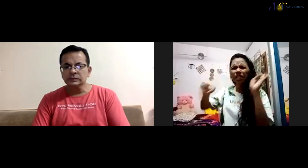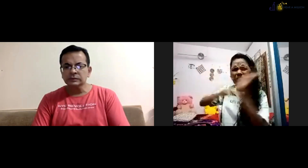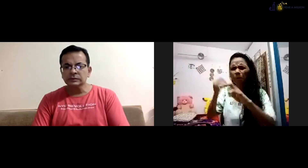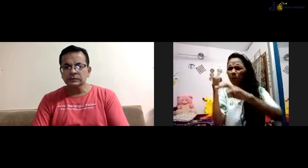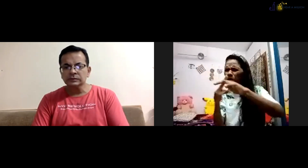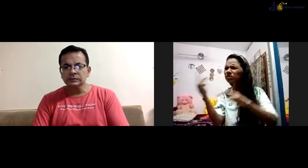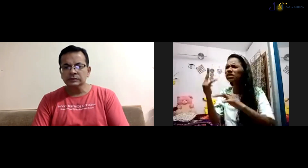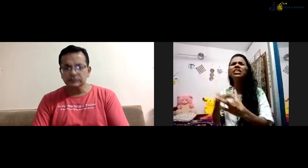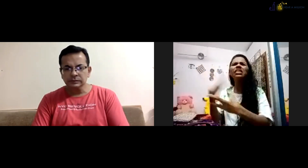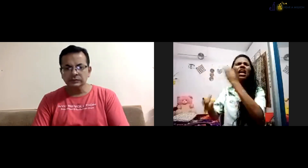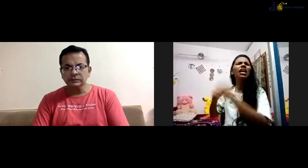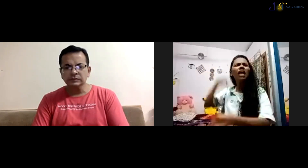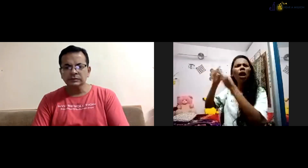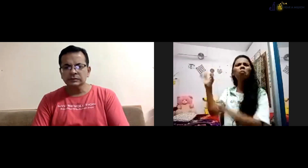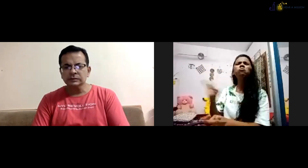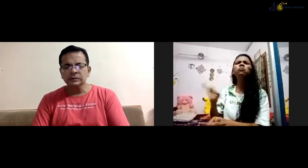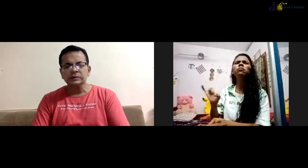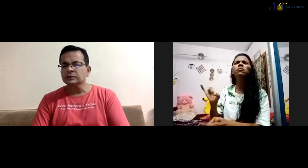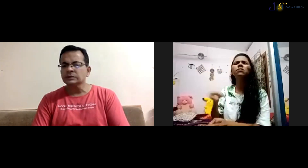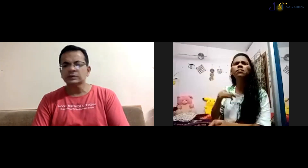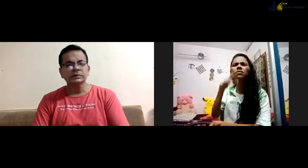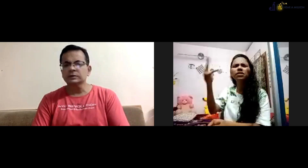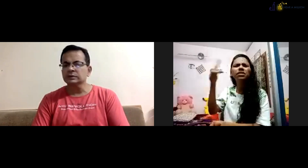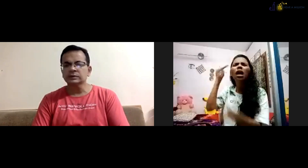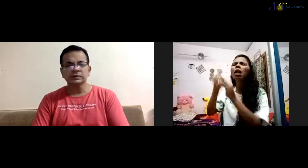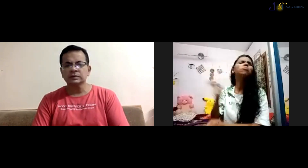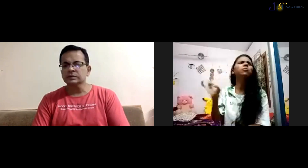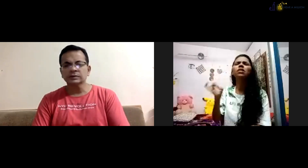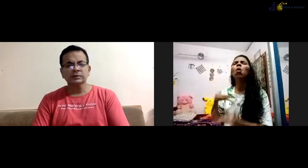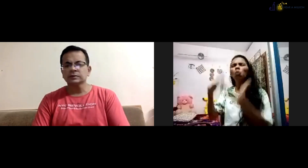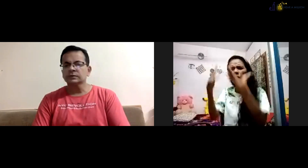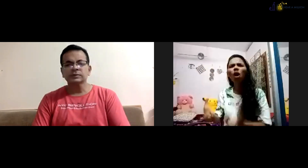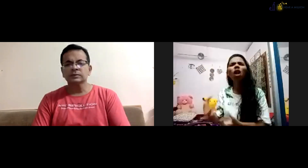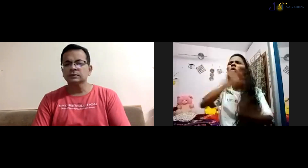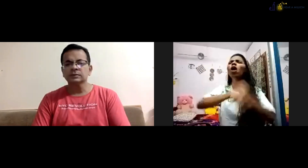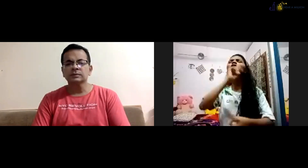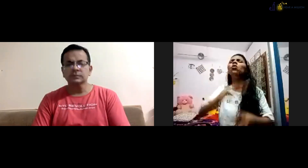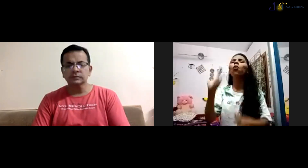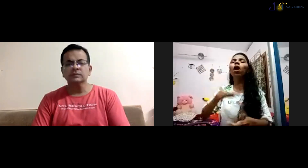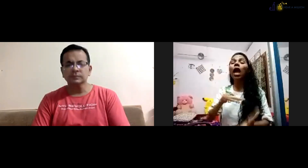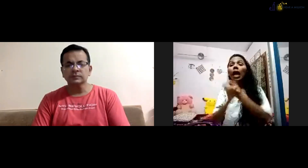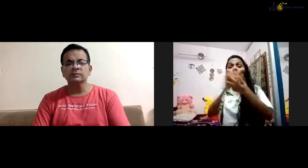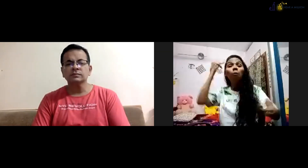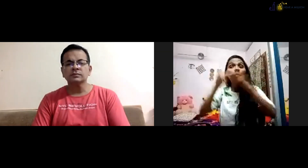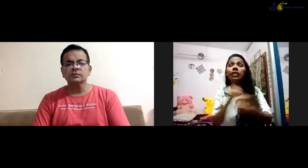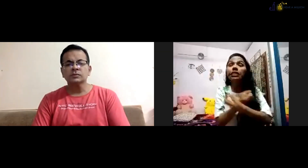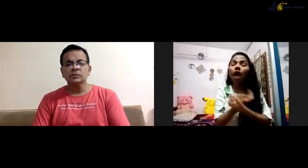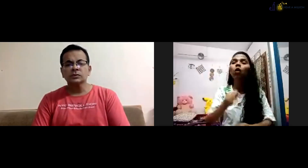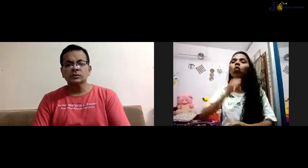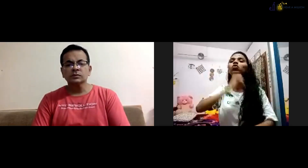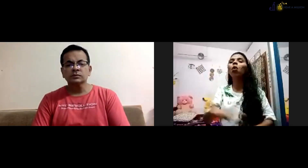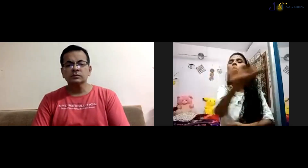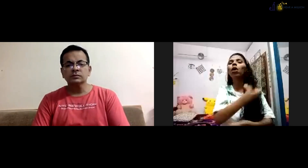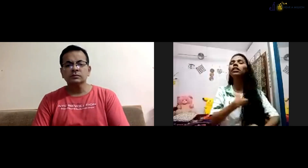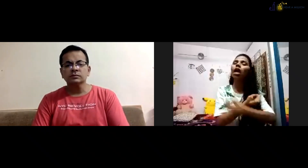the things which has been happening from the long time and not on the other things. So I wanted to do things which